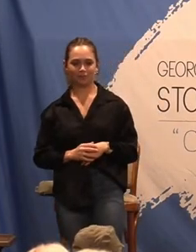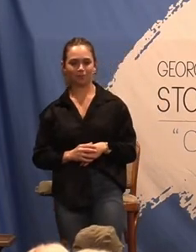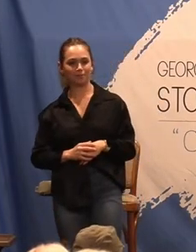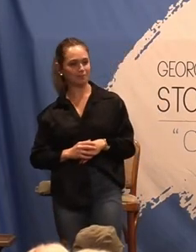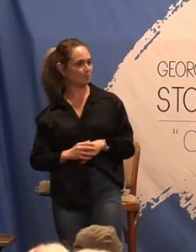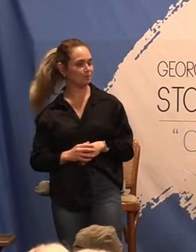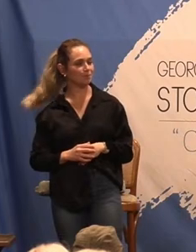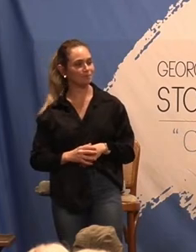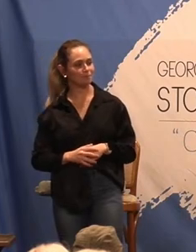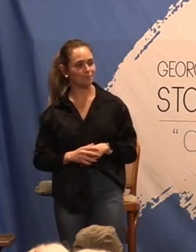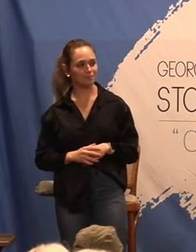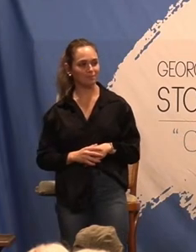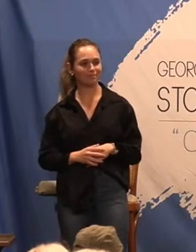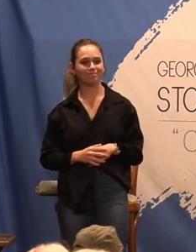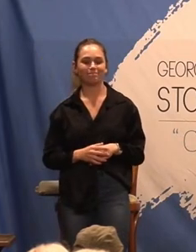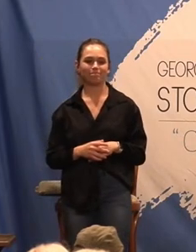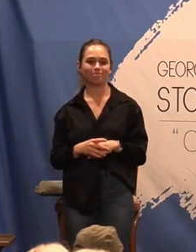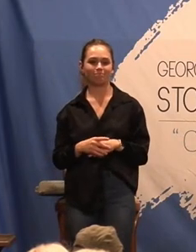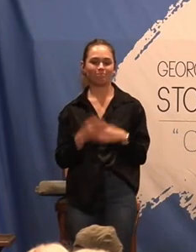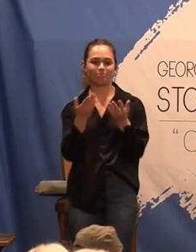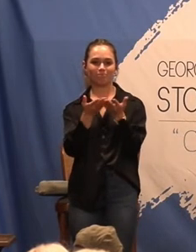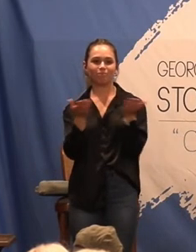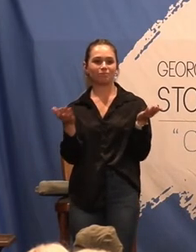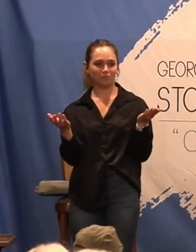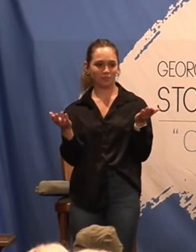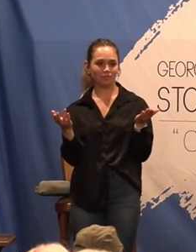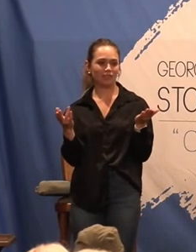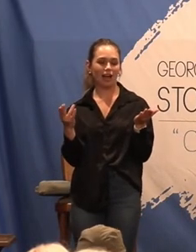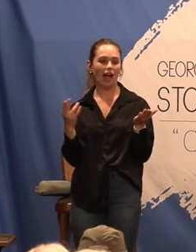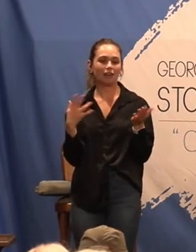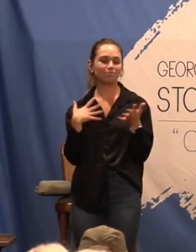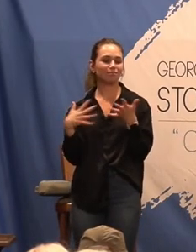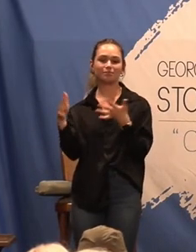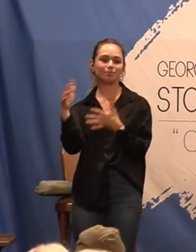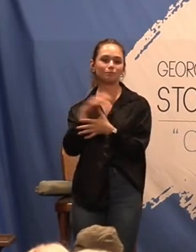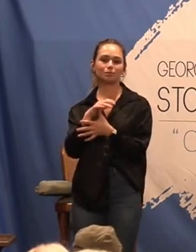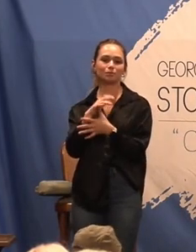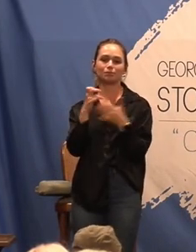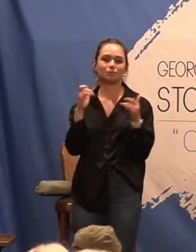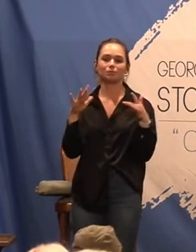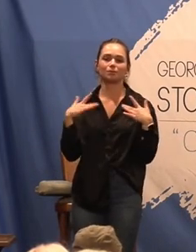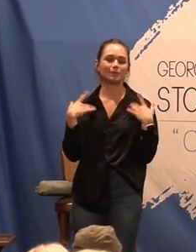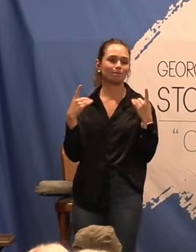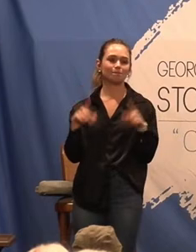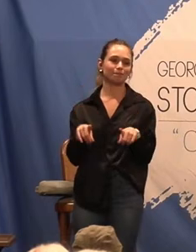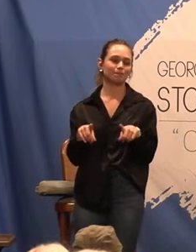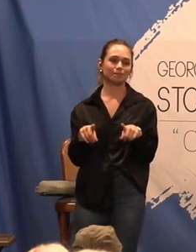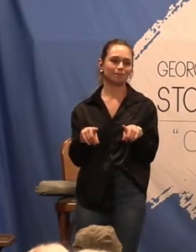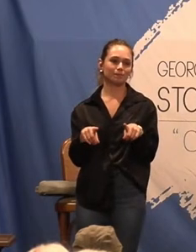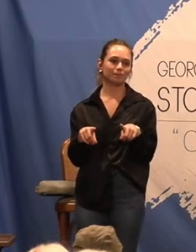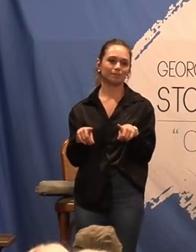Oh, you all are astonishing. This festival is